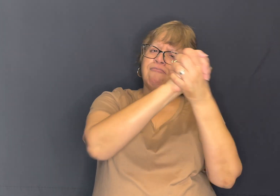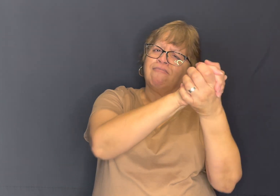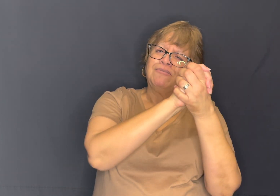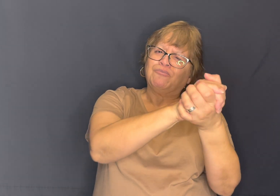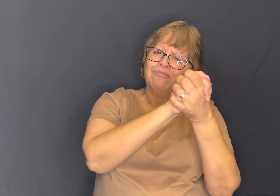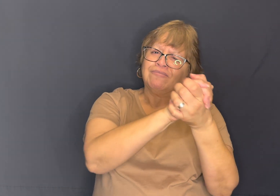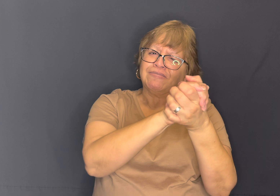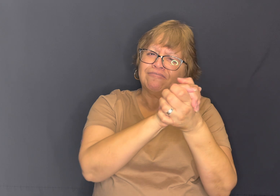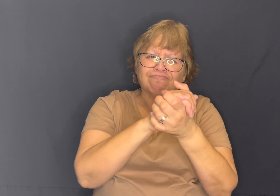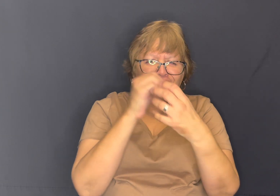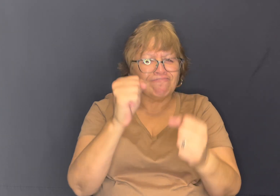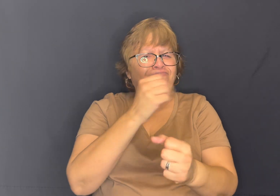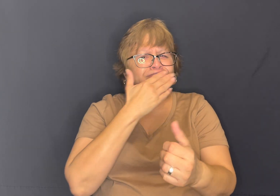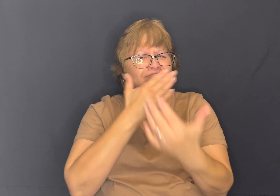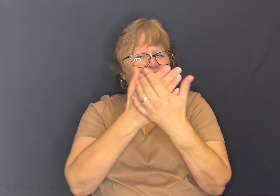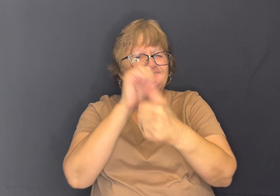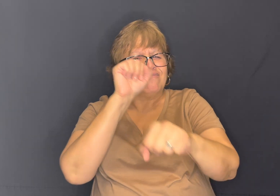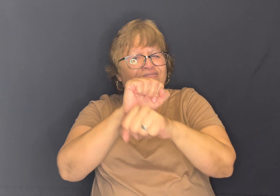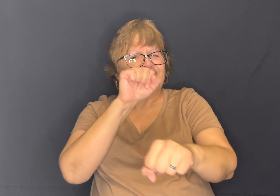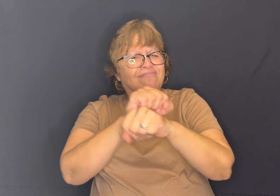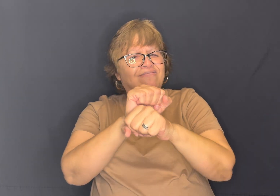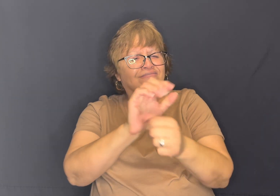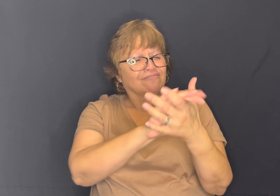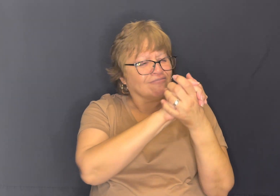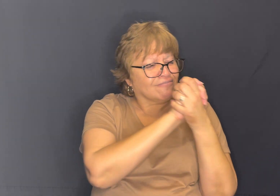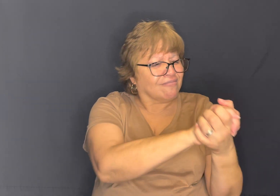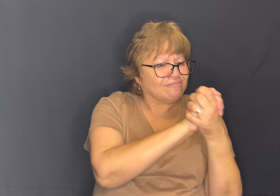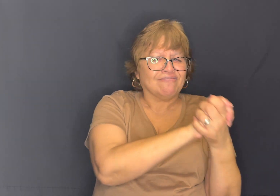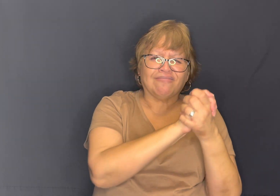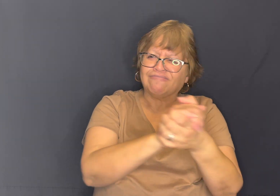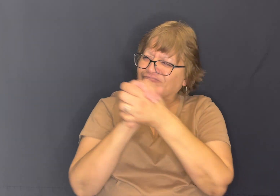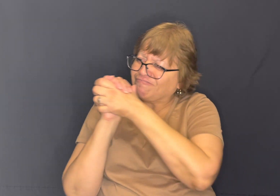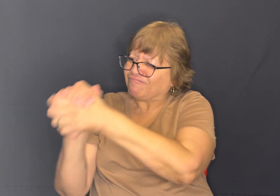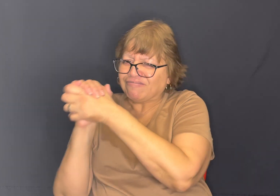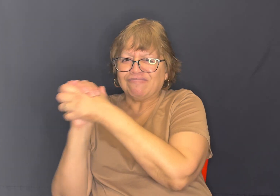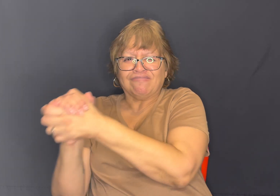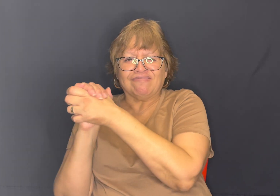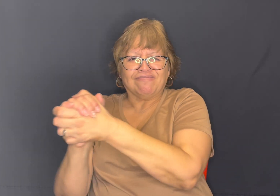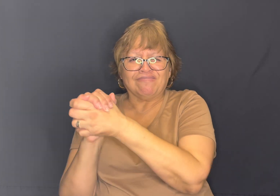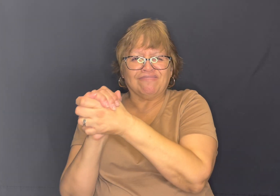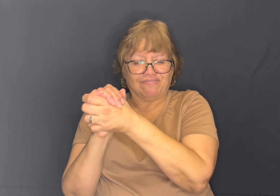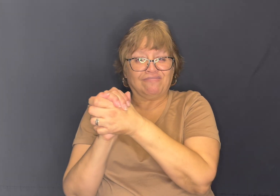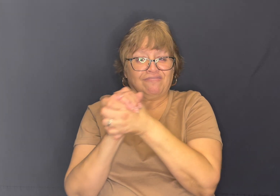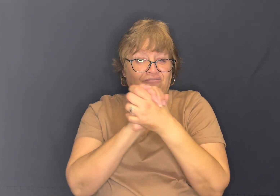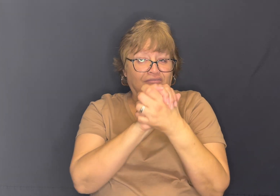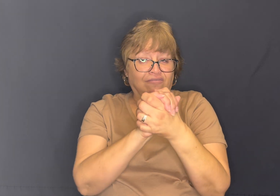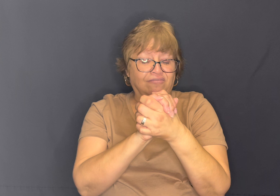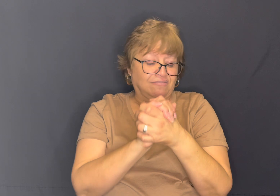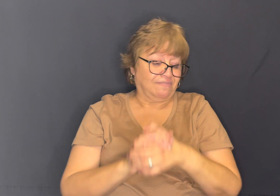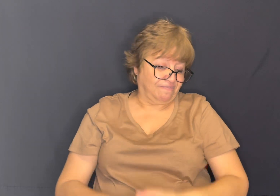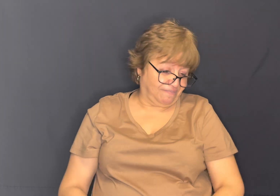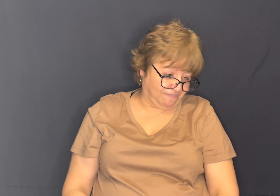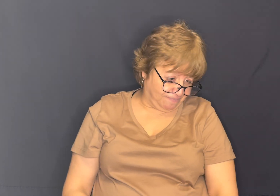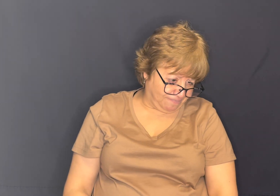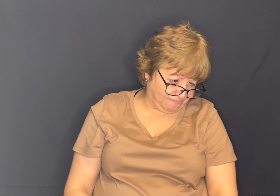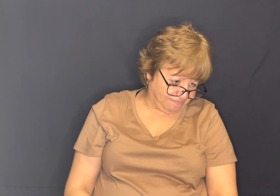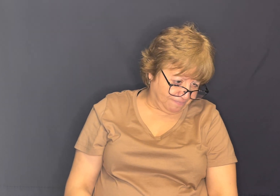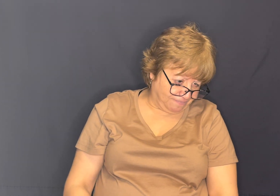If you win, you can also do this sign for congratulations. Good job. Congratulations. Congratulations.